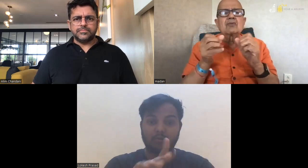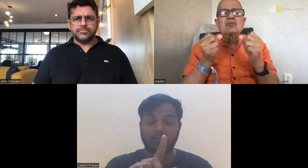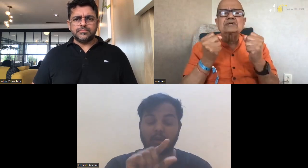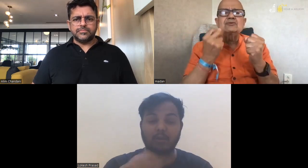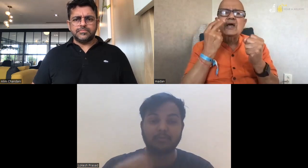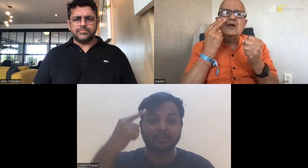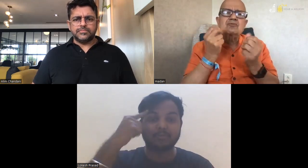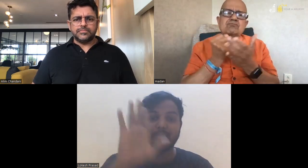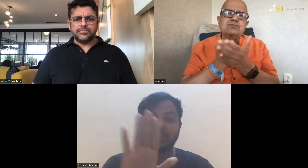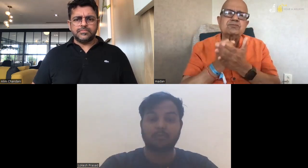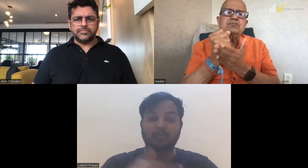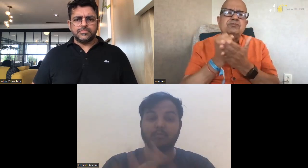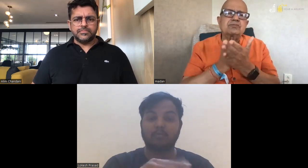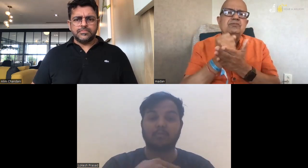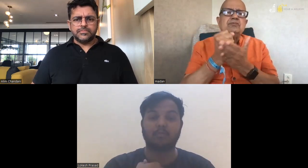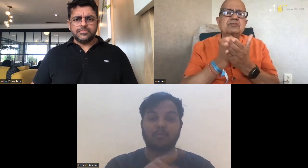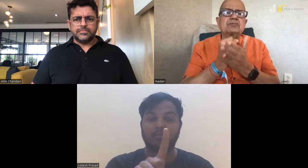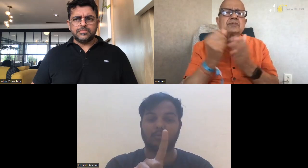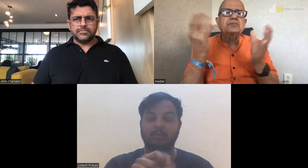Over to you.